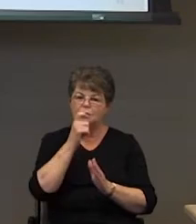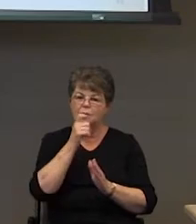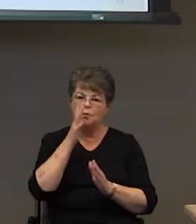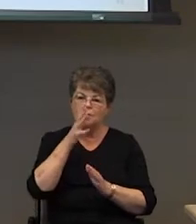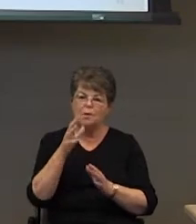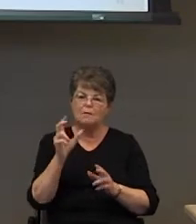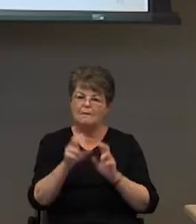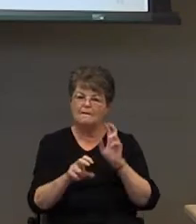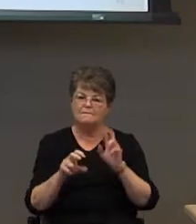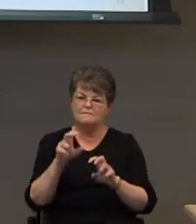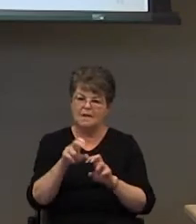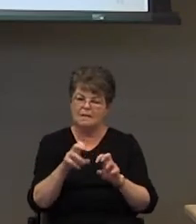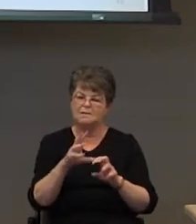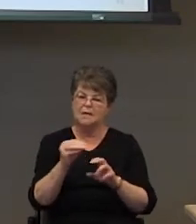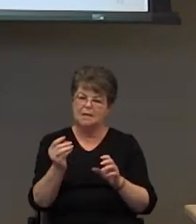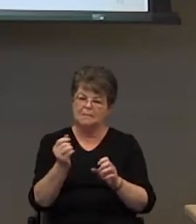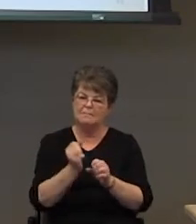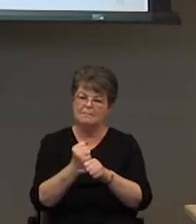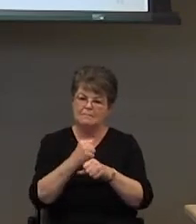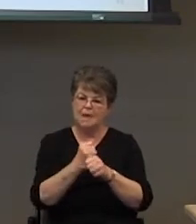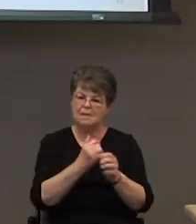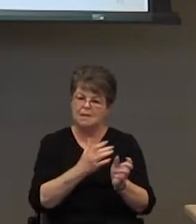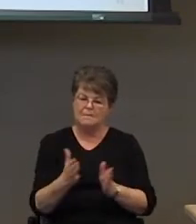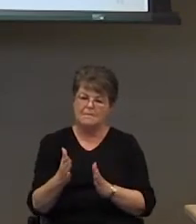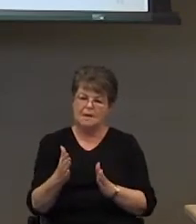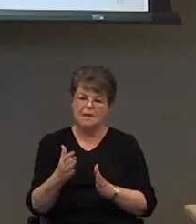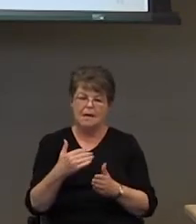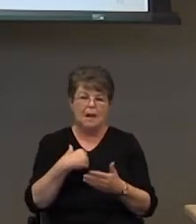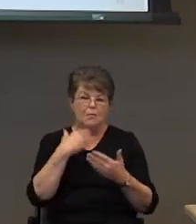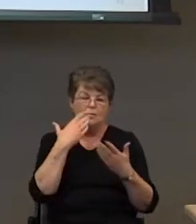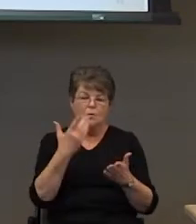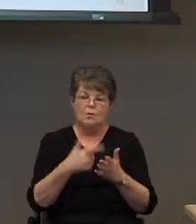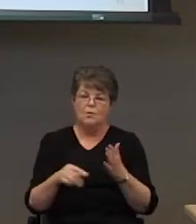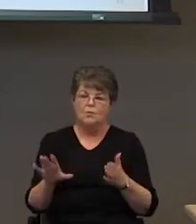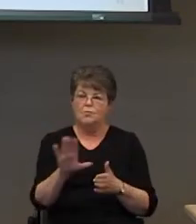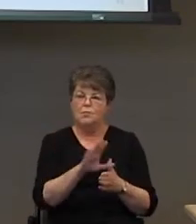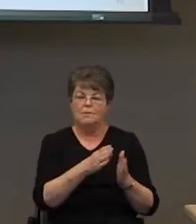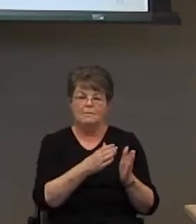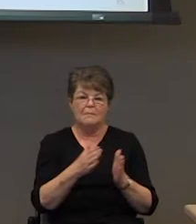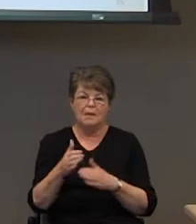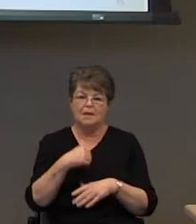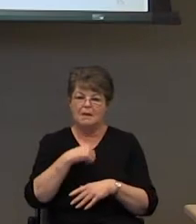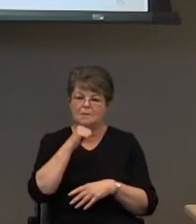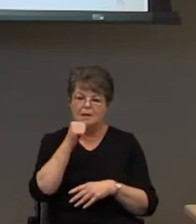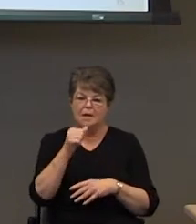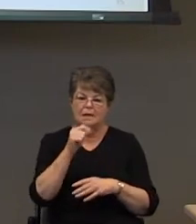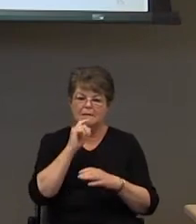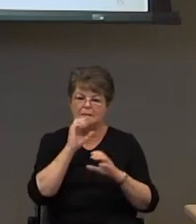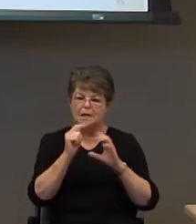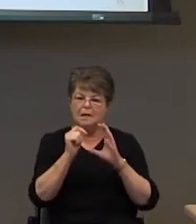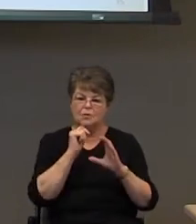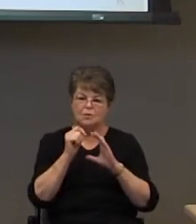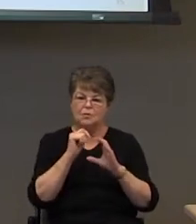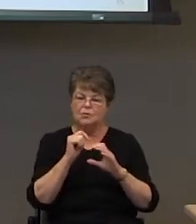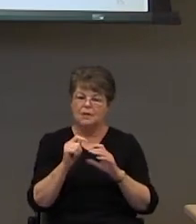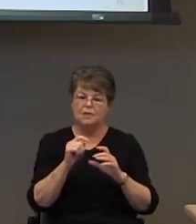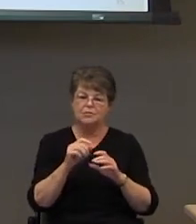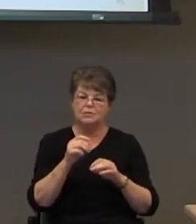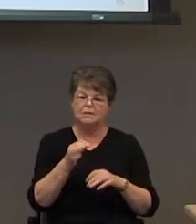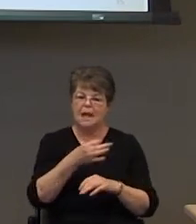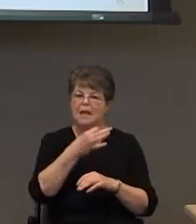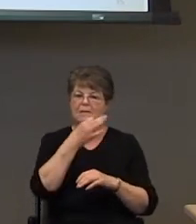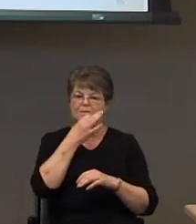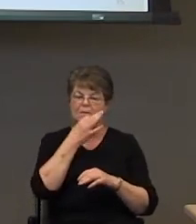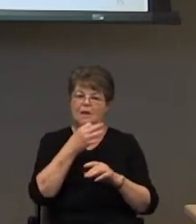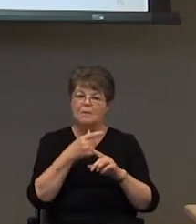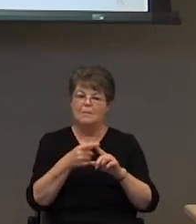making that happen and come up with a plan. I can't say that I know what that plan is. I'm not a telecommunications expert, but I can say that it's, from an